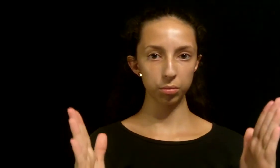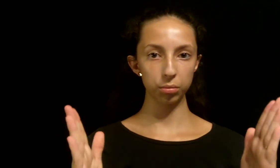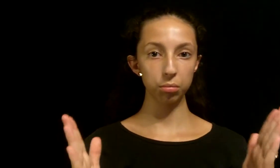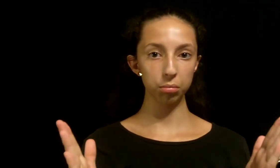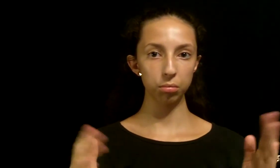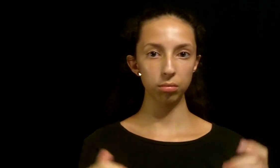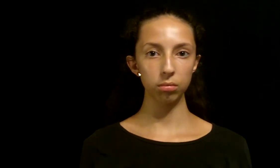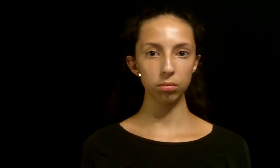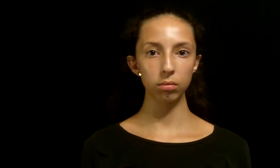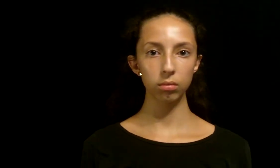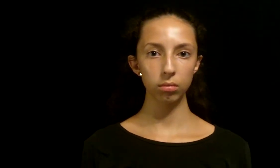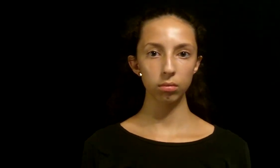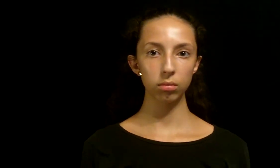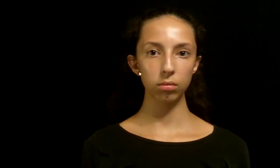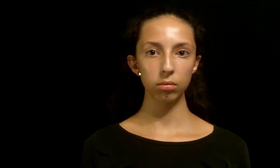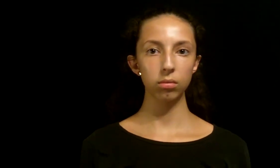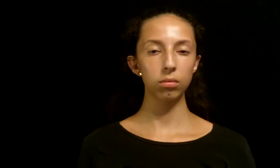house. Table,